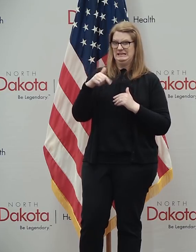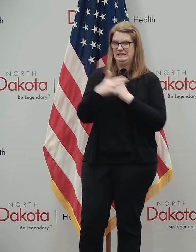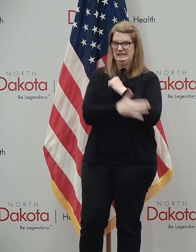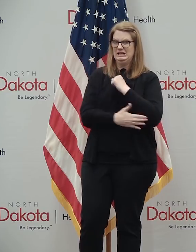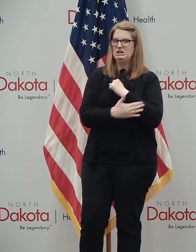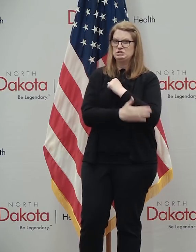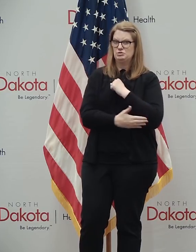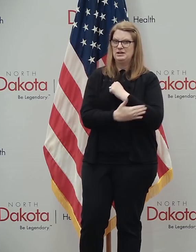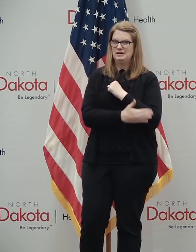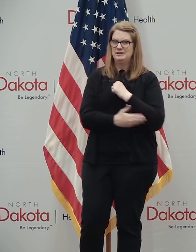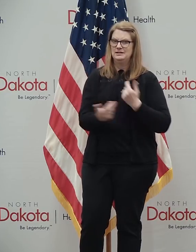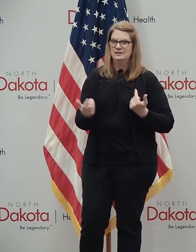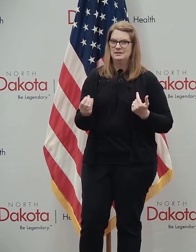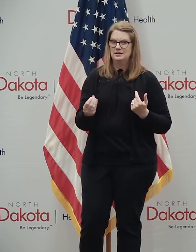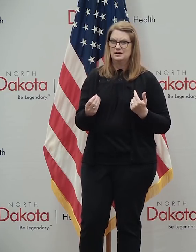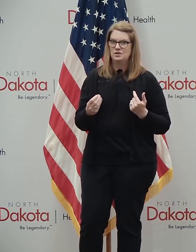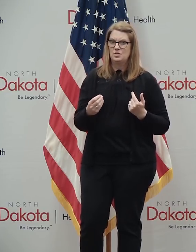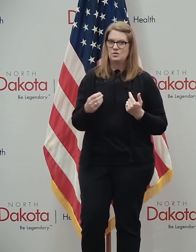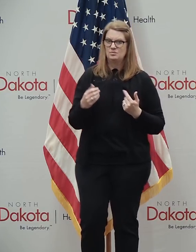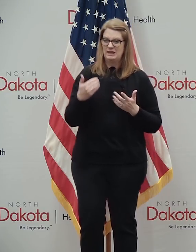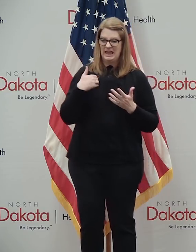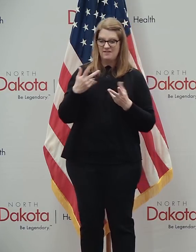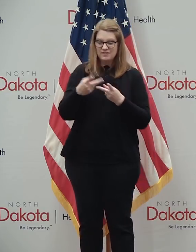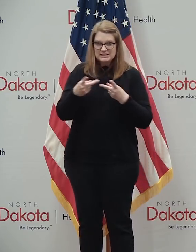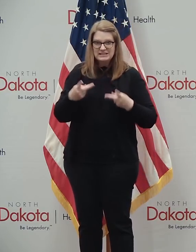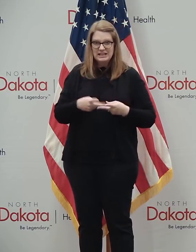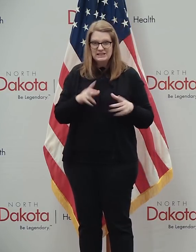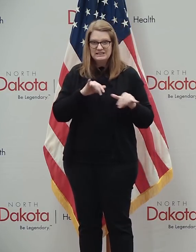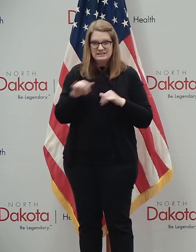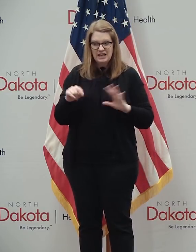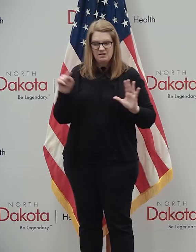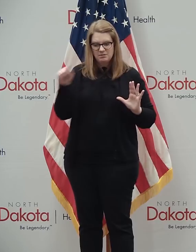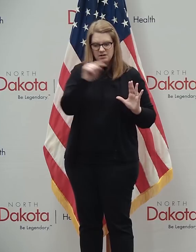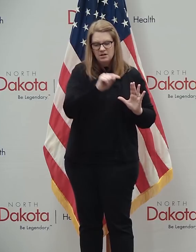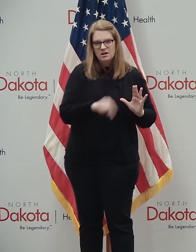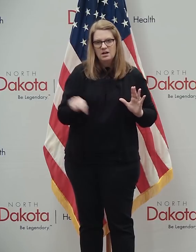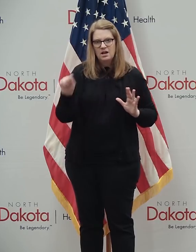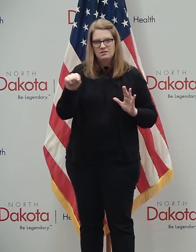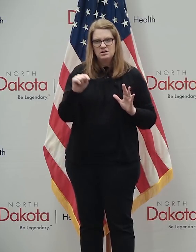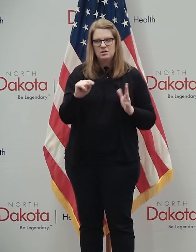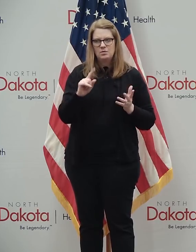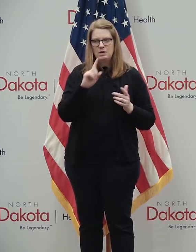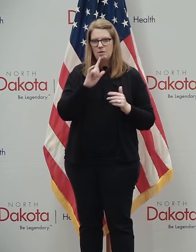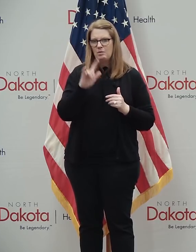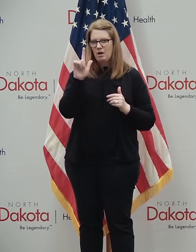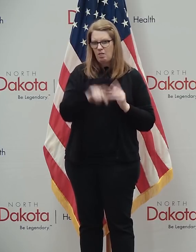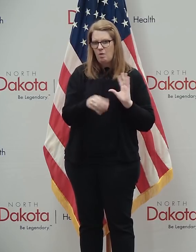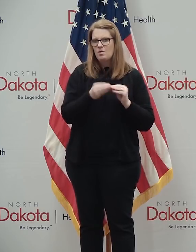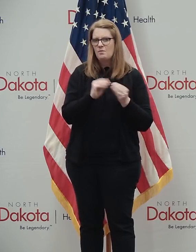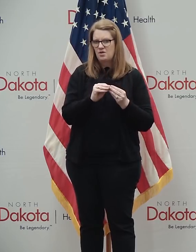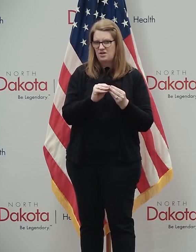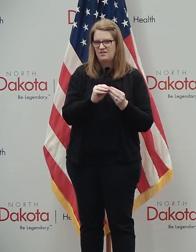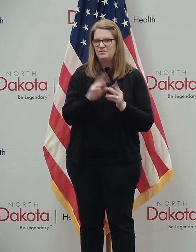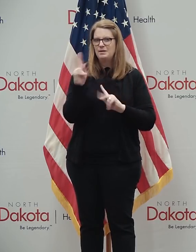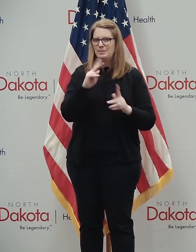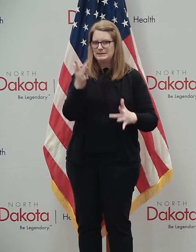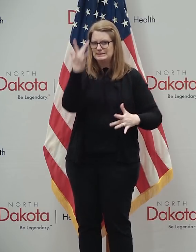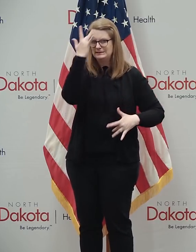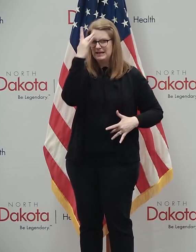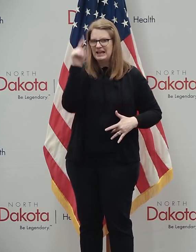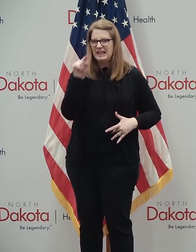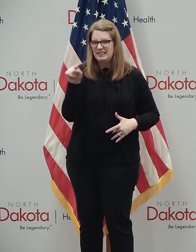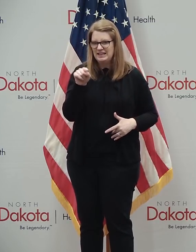have active COVID cases identified within them. We want to keep it that way, but there's